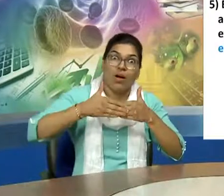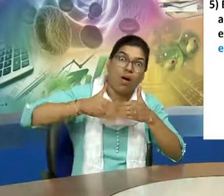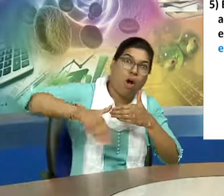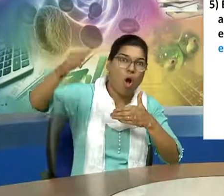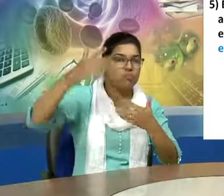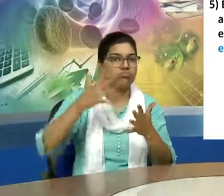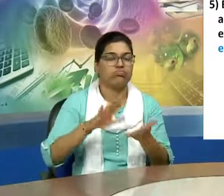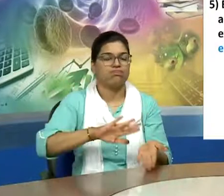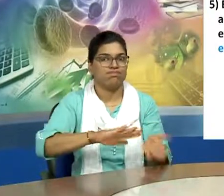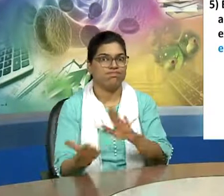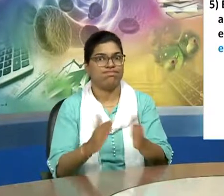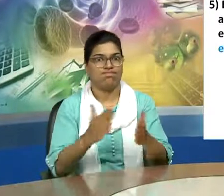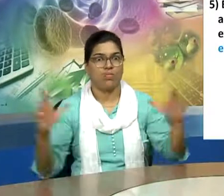their life is in danger